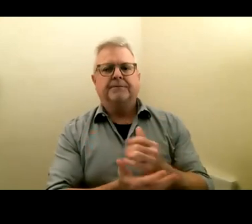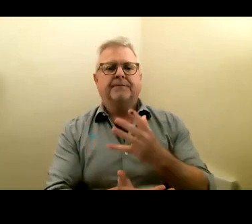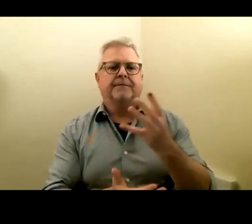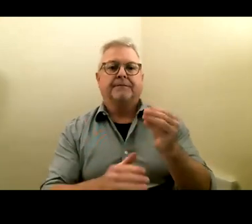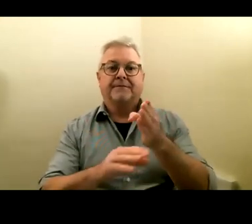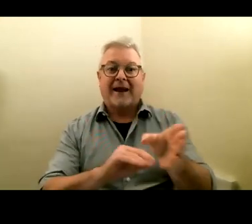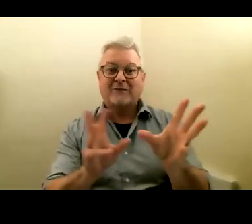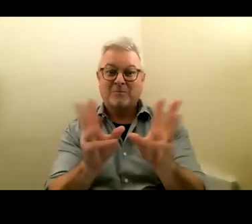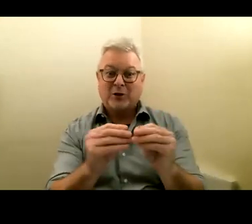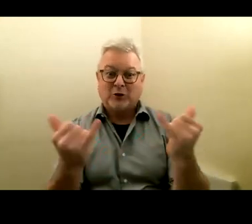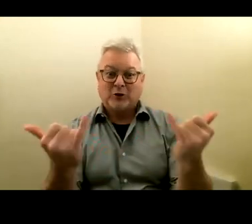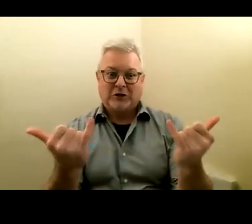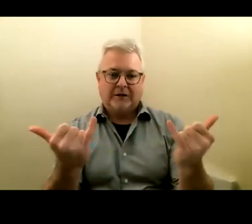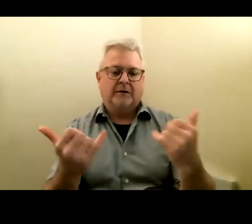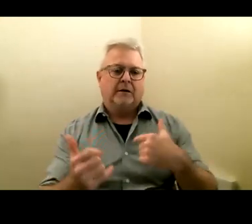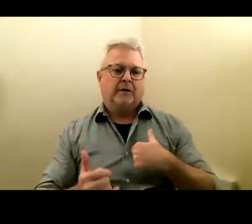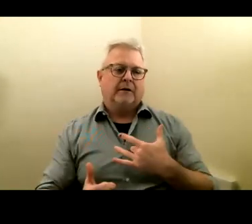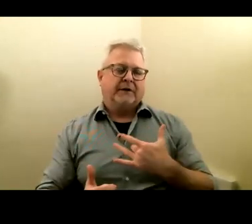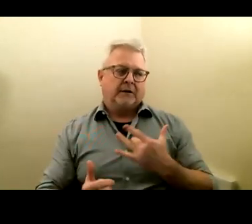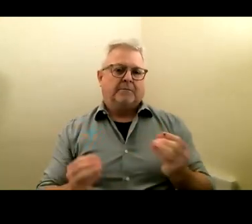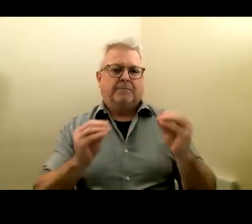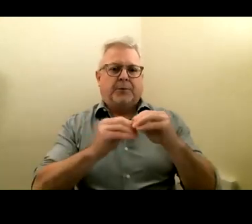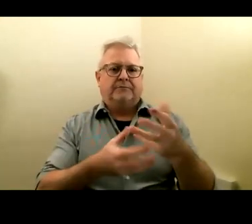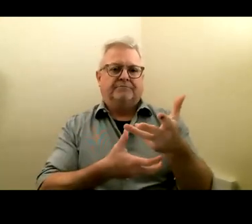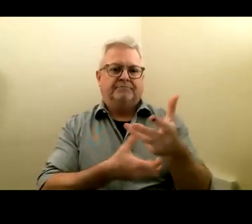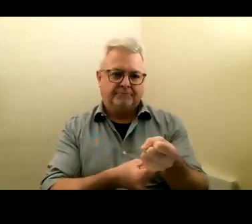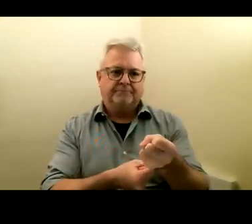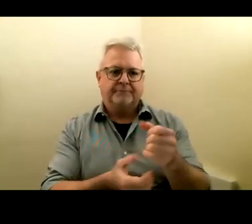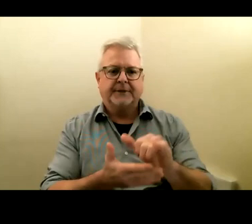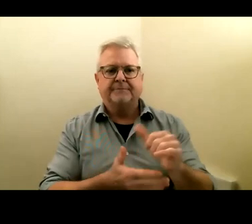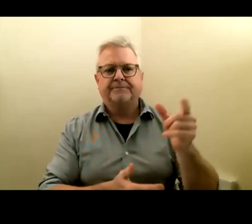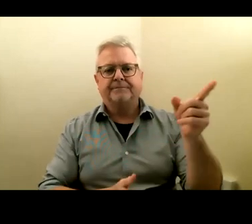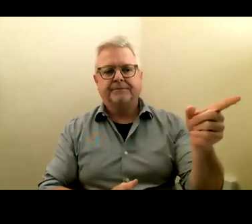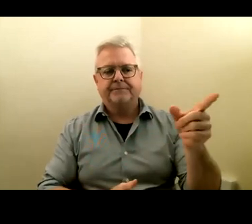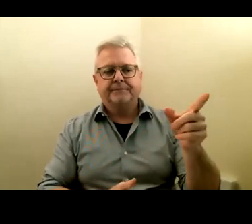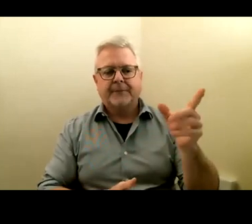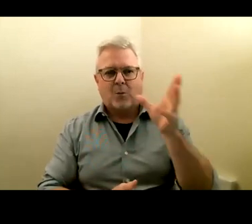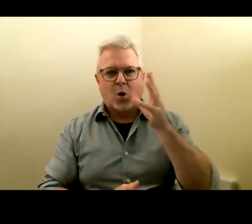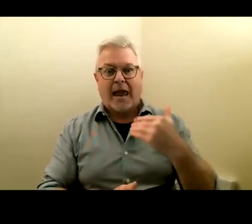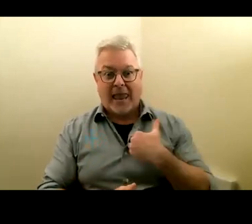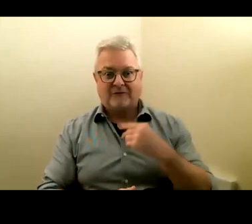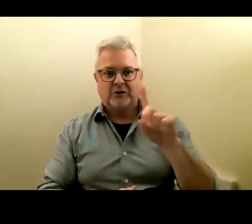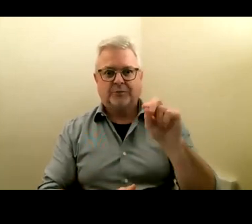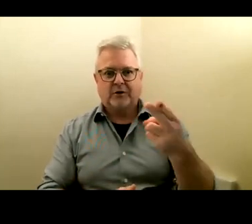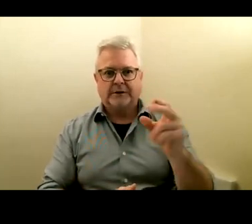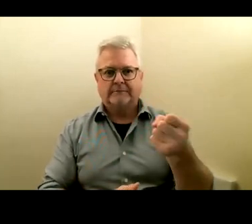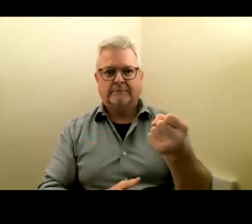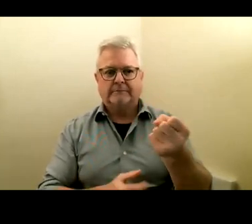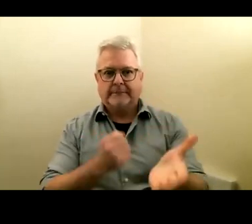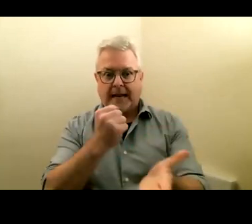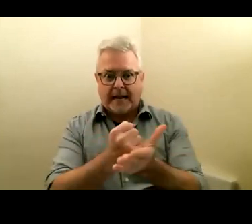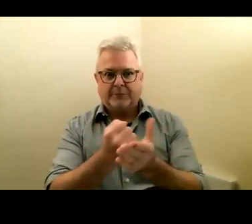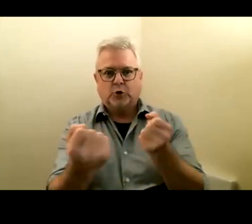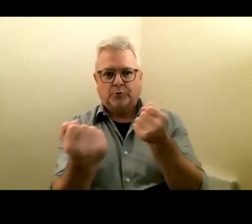So that workshop last week helped me so much. And also the meeting today with the Department of Health, I feel more confident now that we